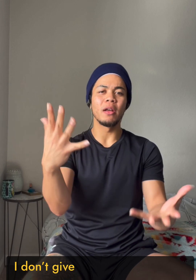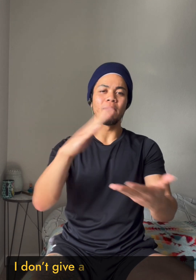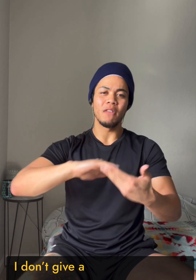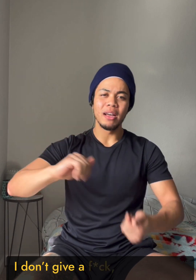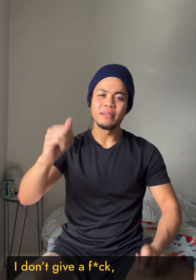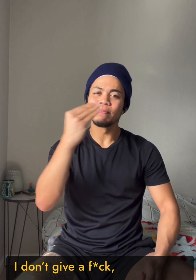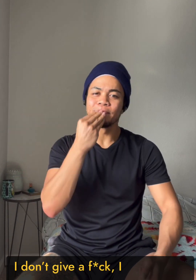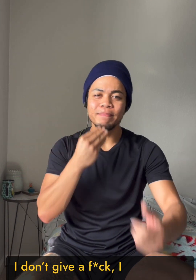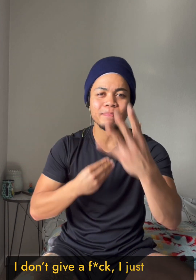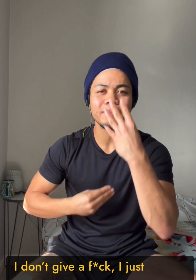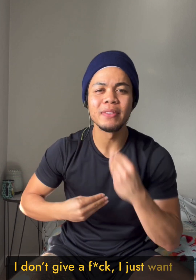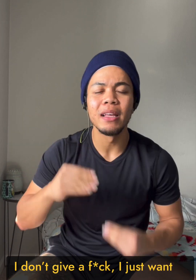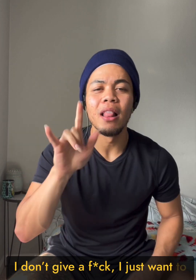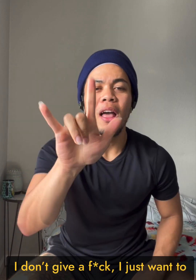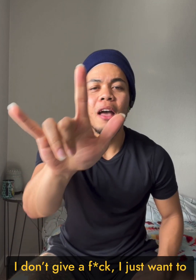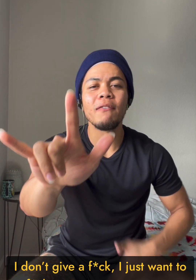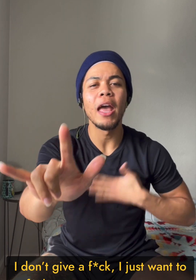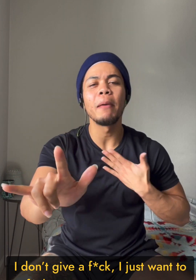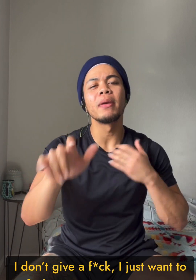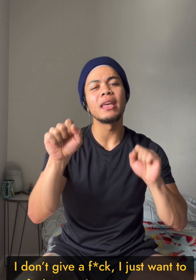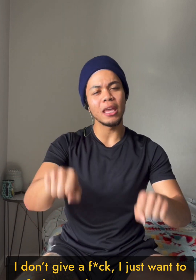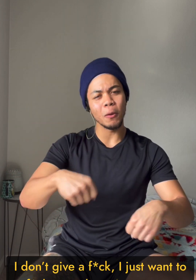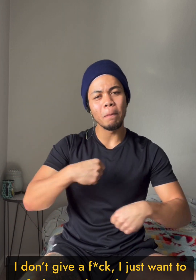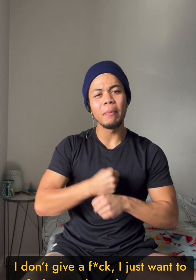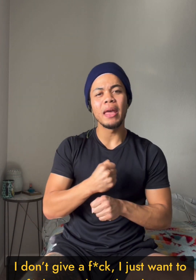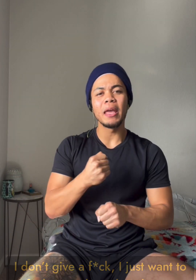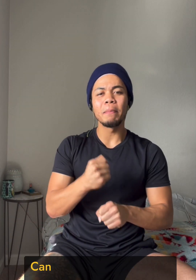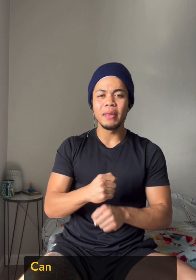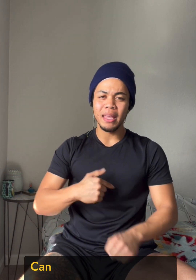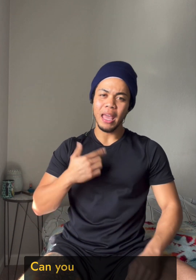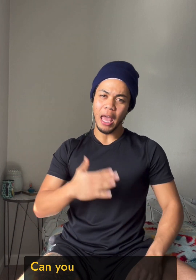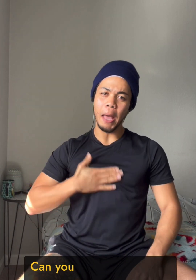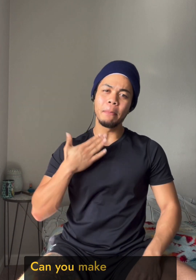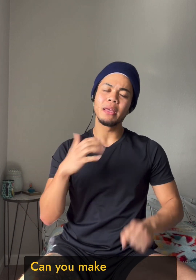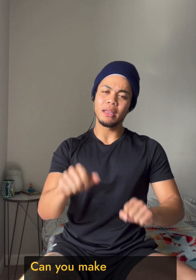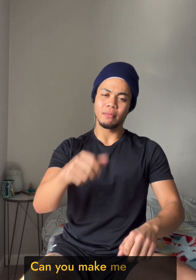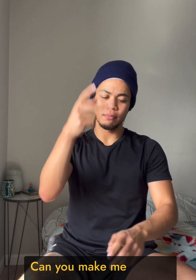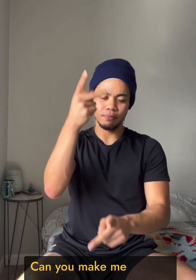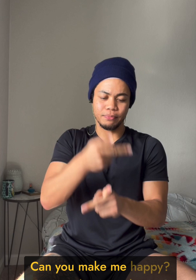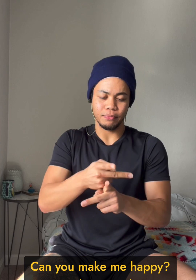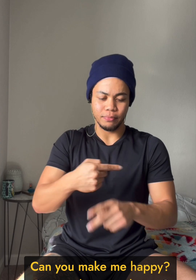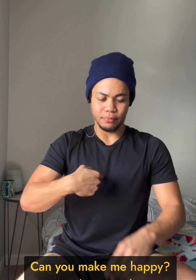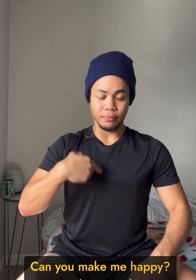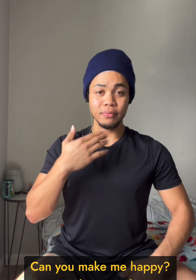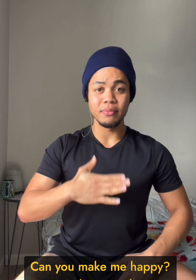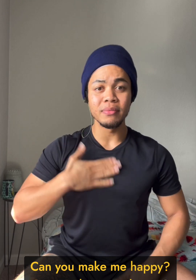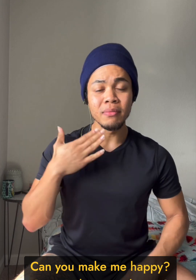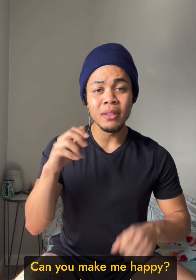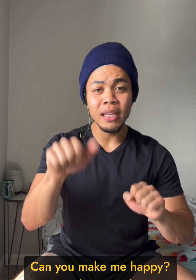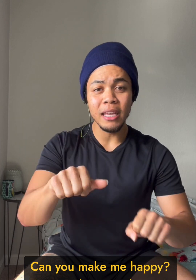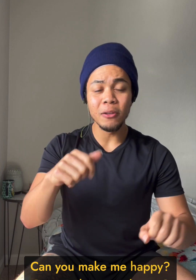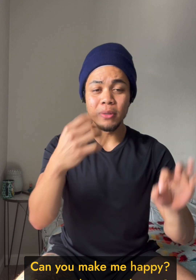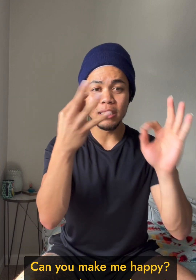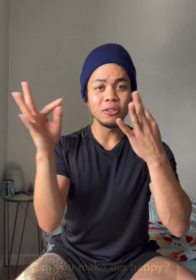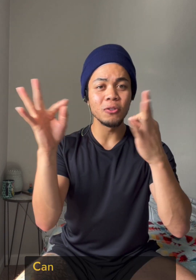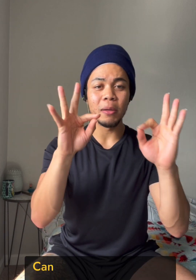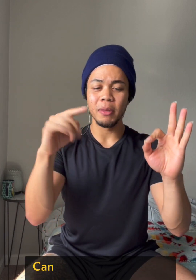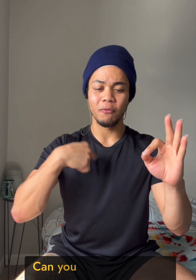just won't fuck Eat, sleep, love, happy, can you make me happy? Can you keep me happy? Can you distract me